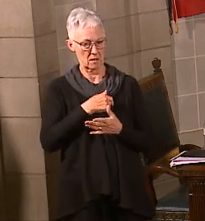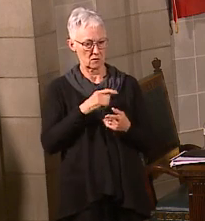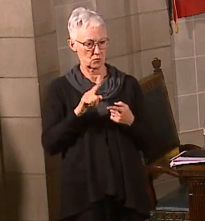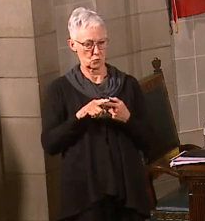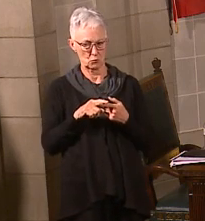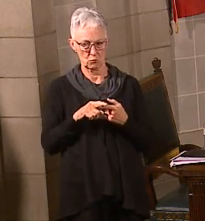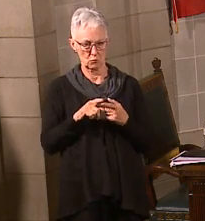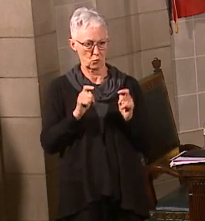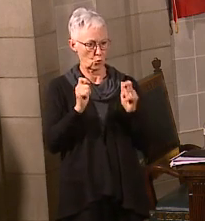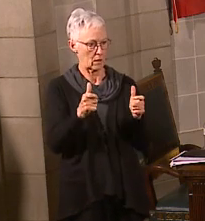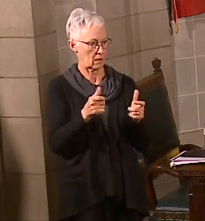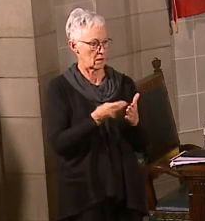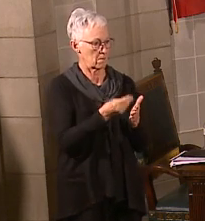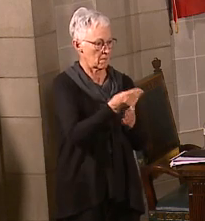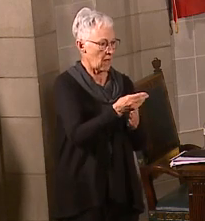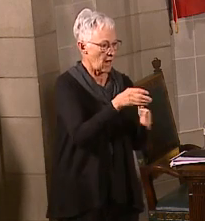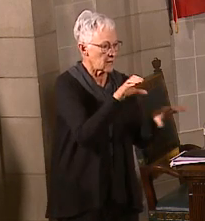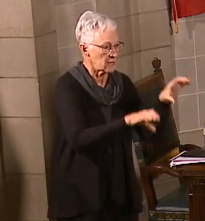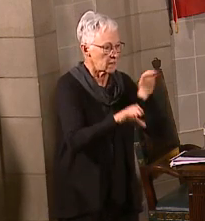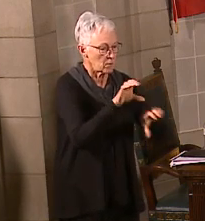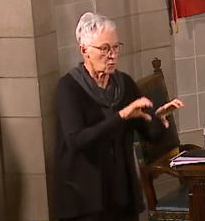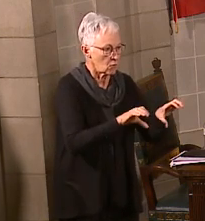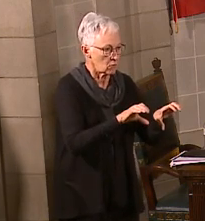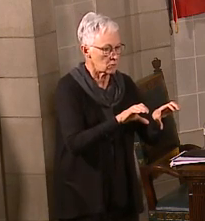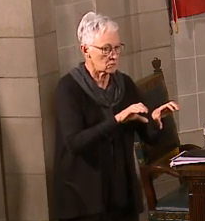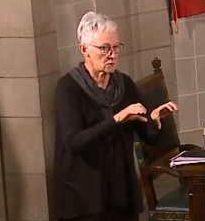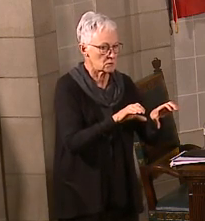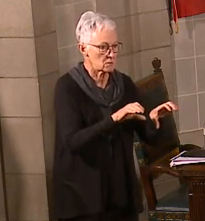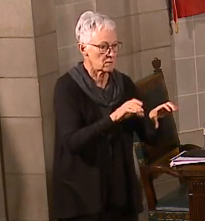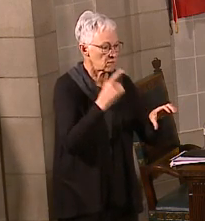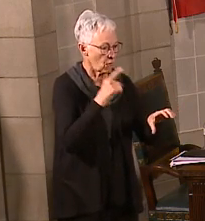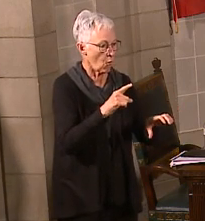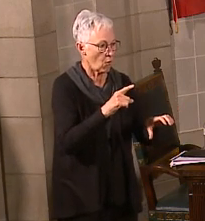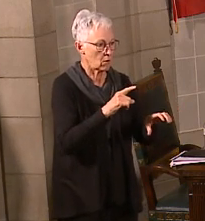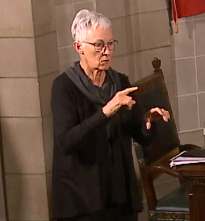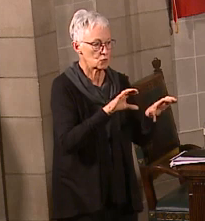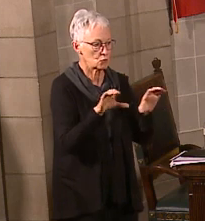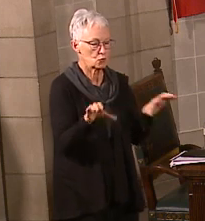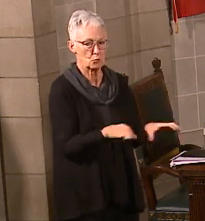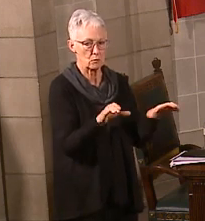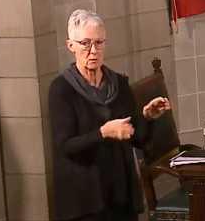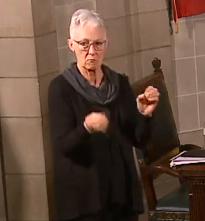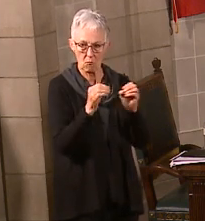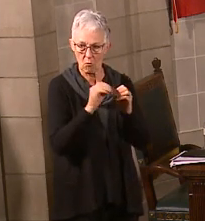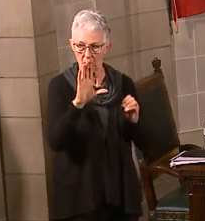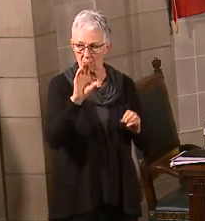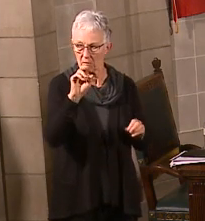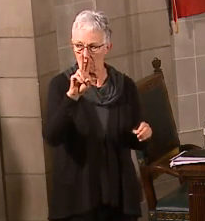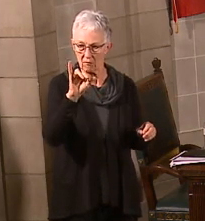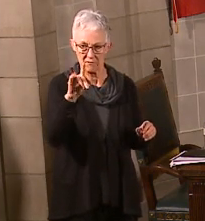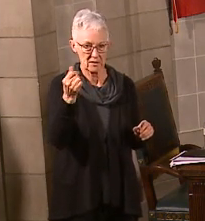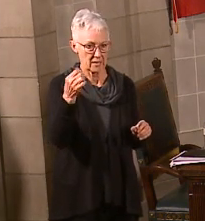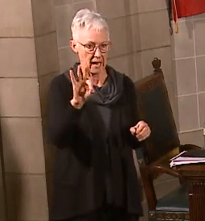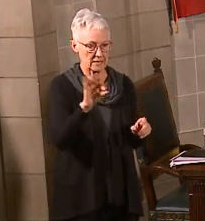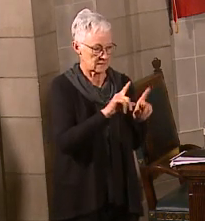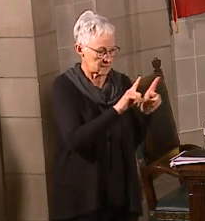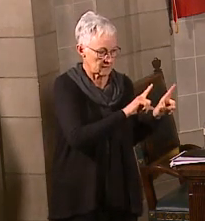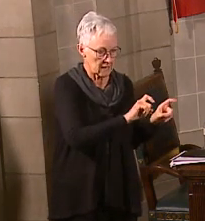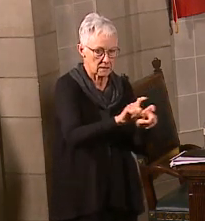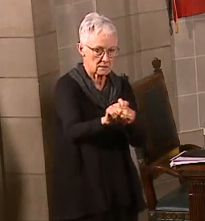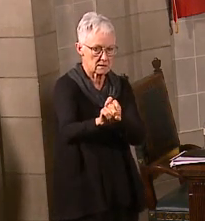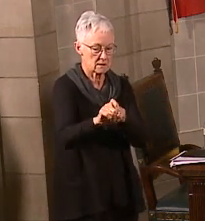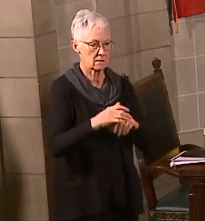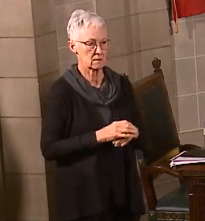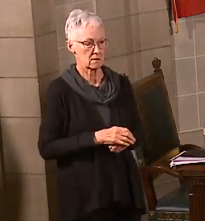forth? Look, I'm a big believer that you can always do better. Continuous improvement, right? That's what we practice here at the state of Nebraska. I will tell